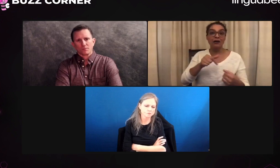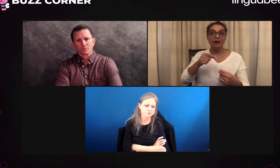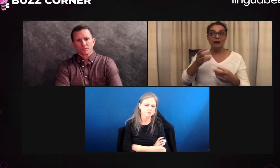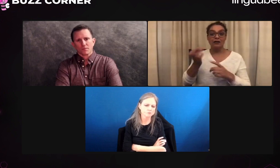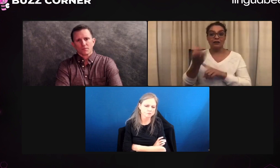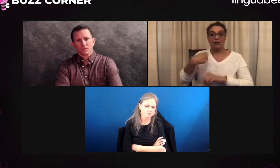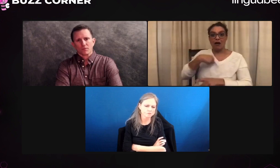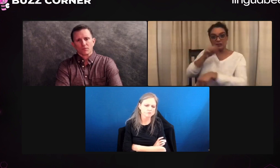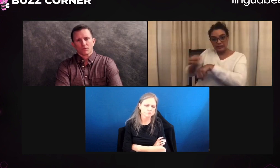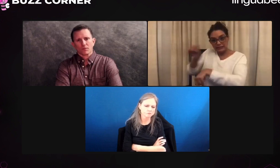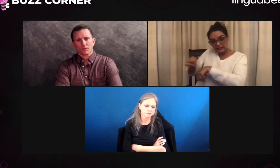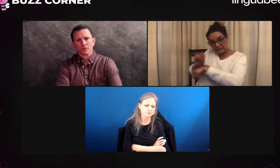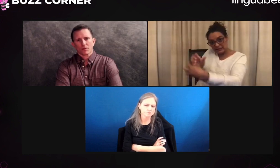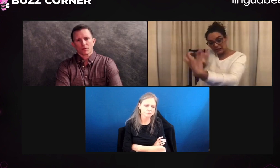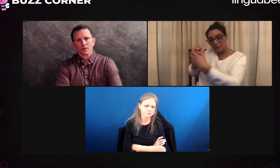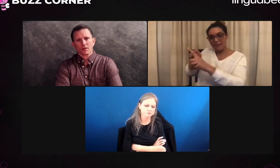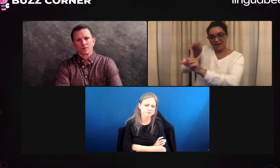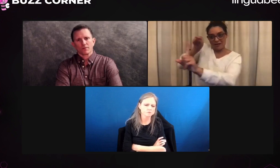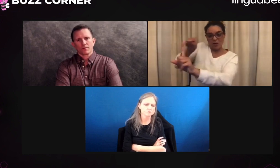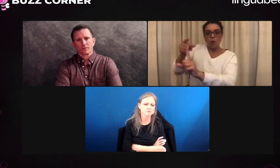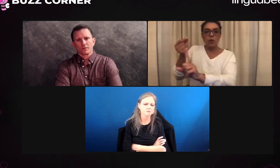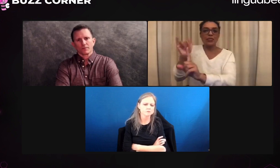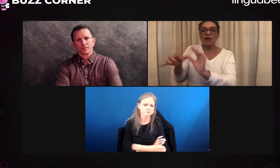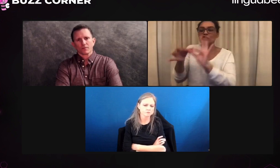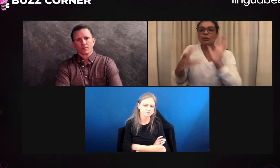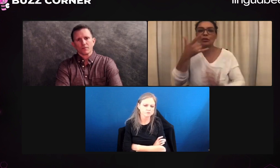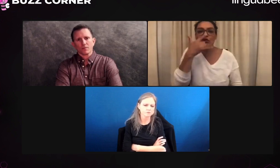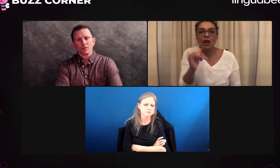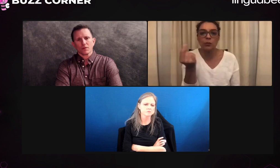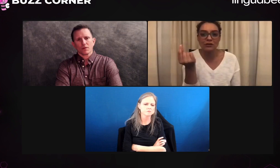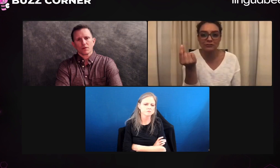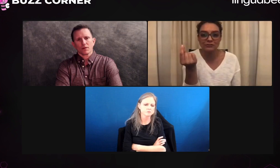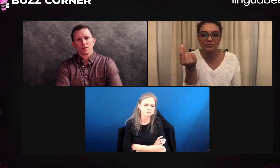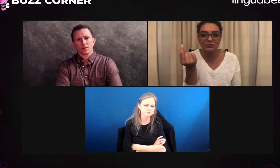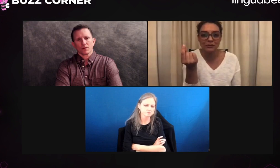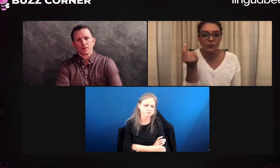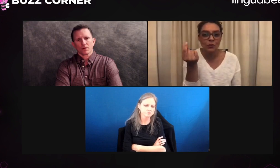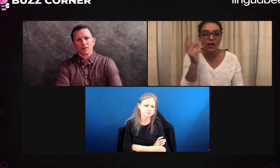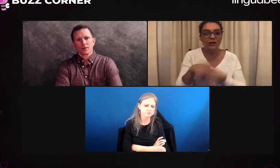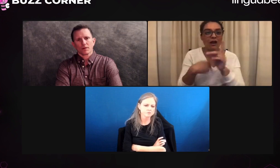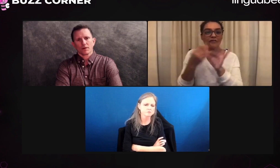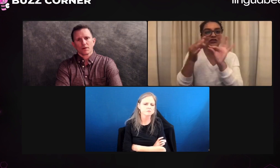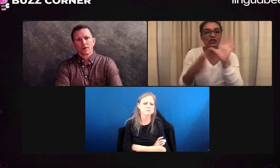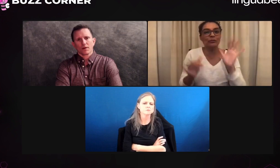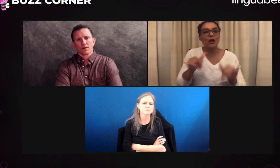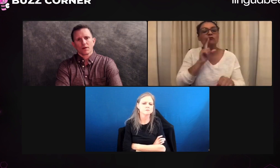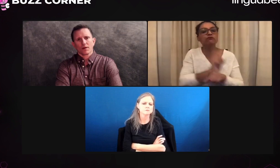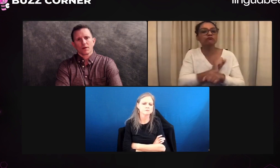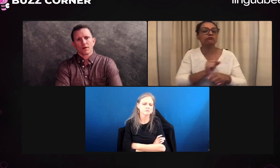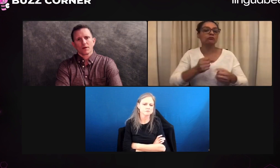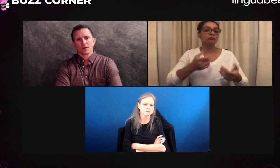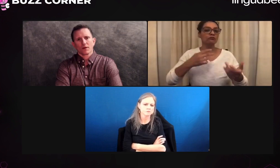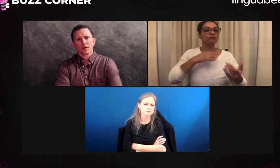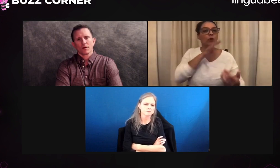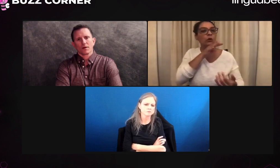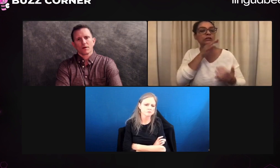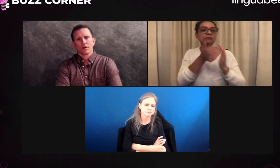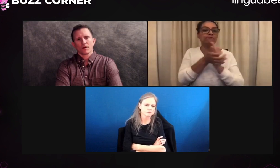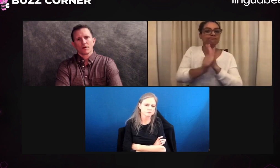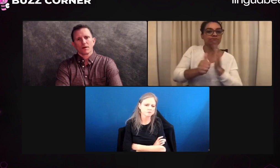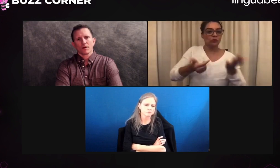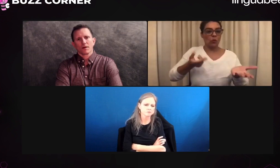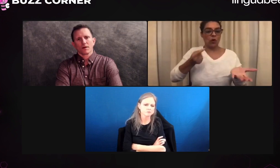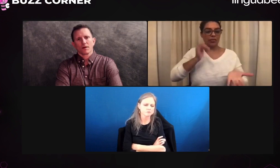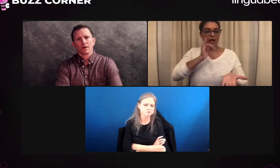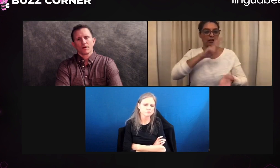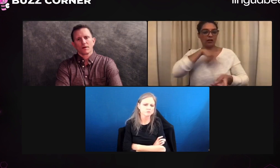medical professionals there. So to not put the onus on me to do the extra work, I want to know what the